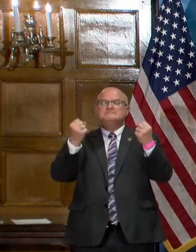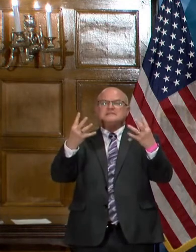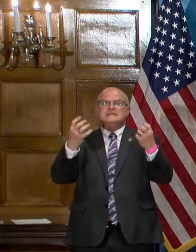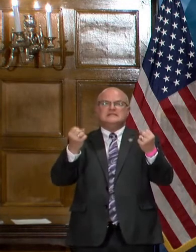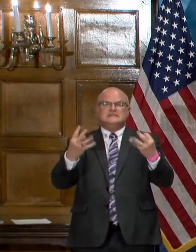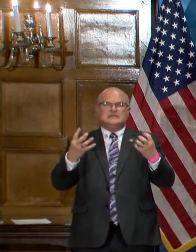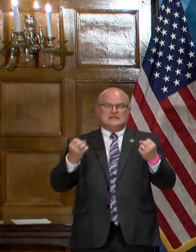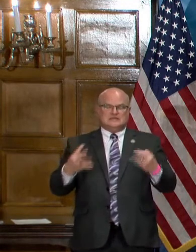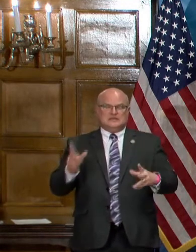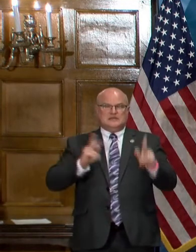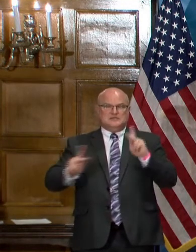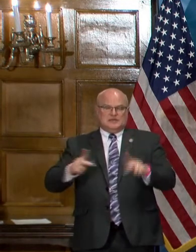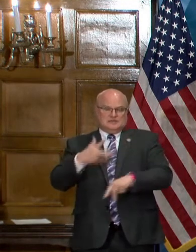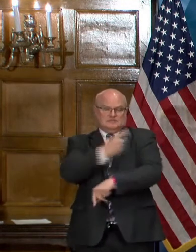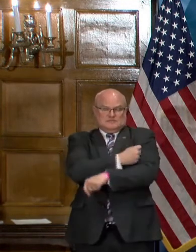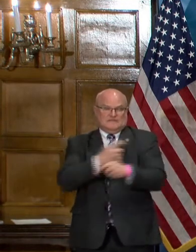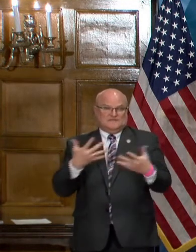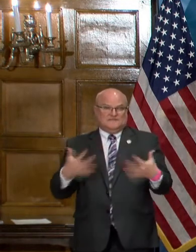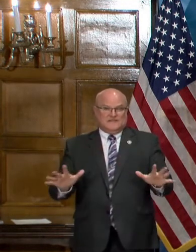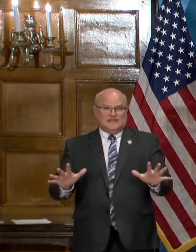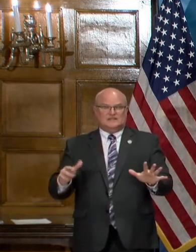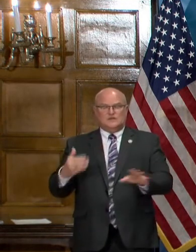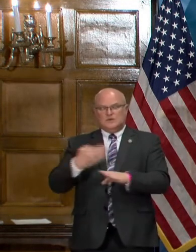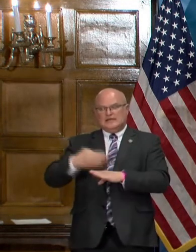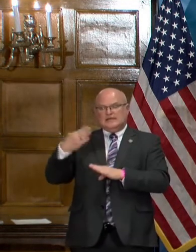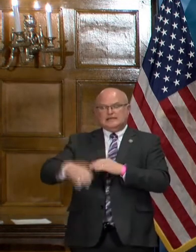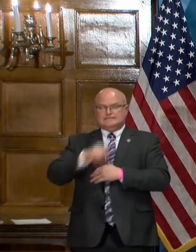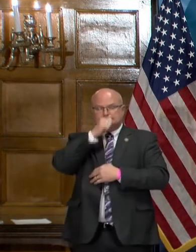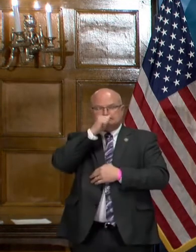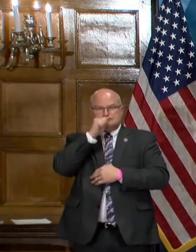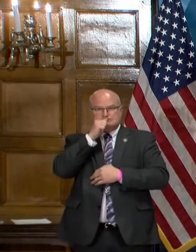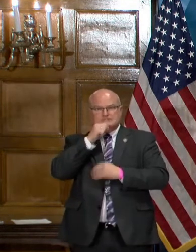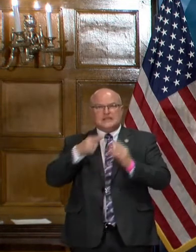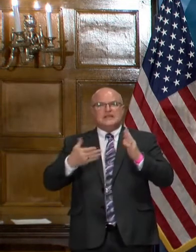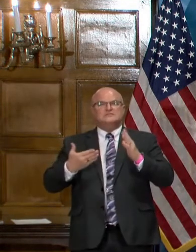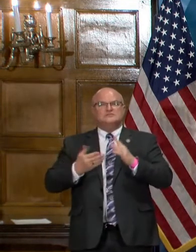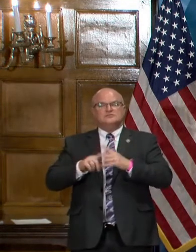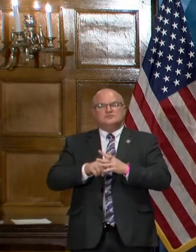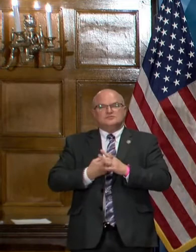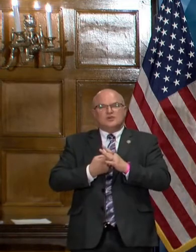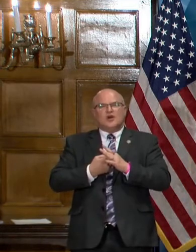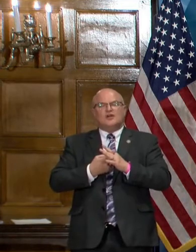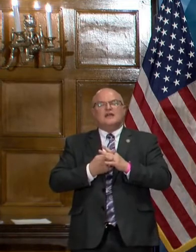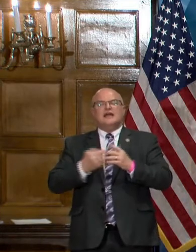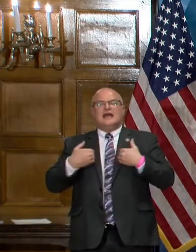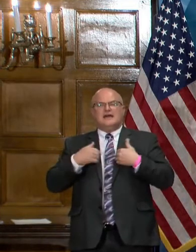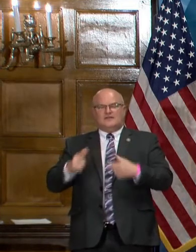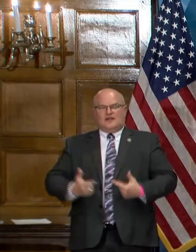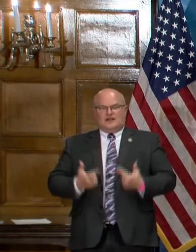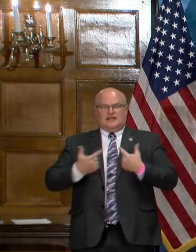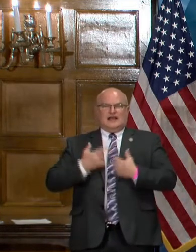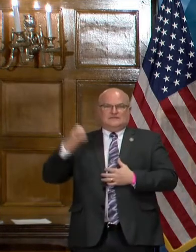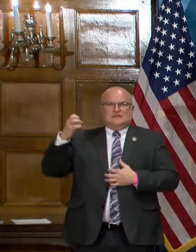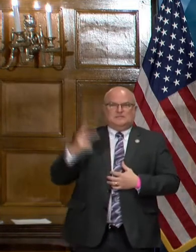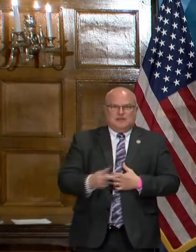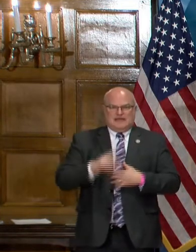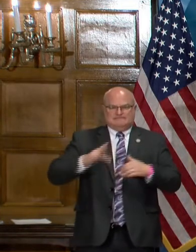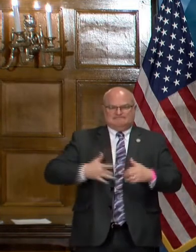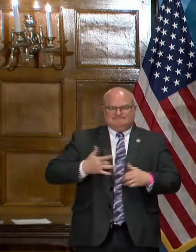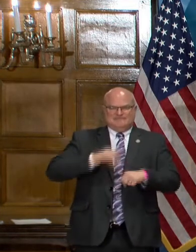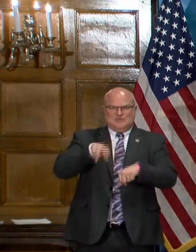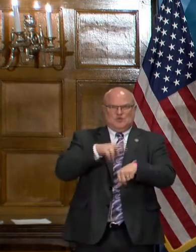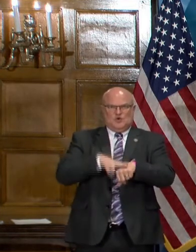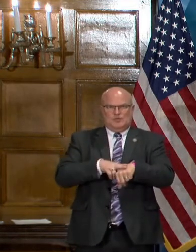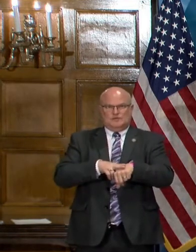eligible Arkansans being vaccinated so that we can end the suffering and start the process of returning our lives back to a sense of normal. We